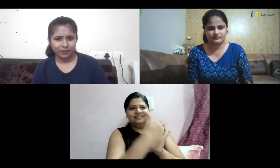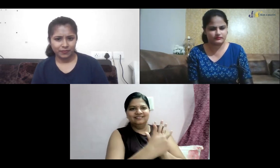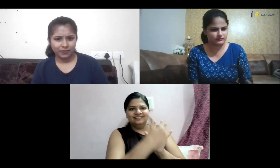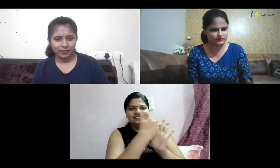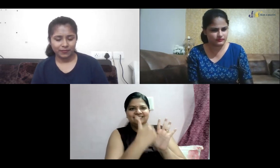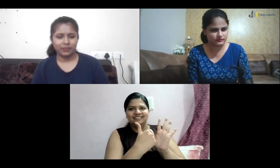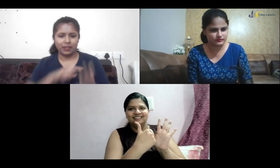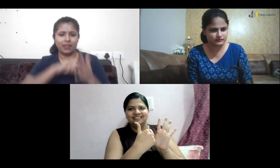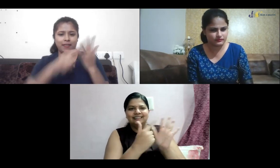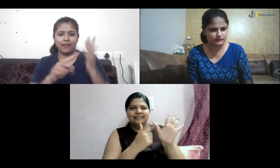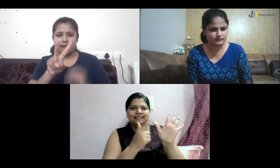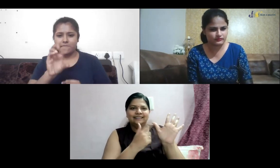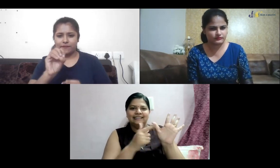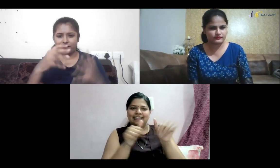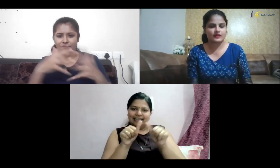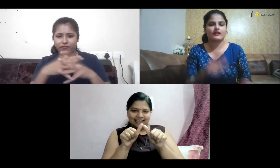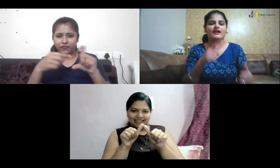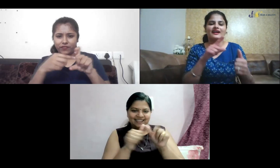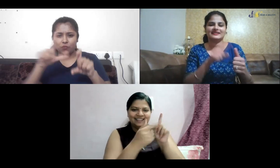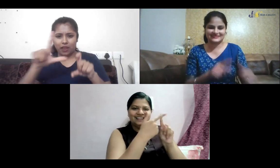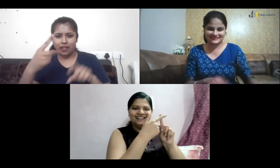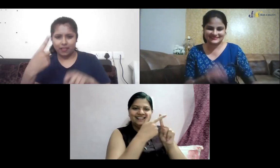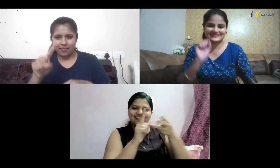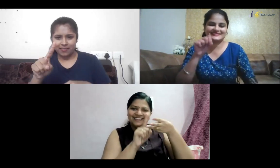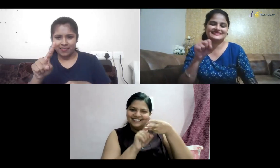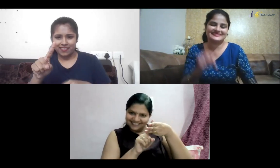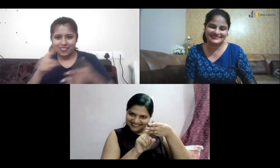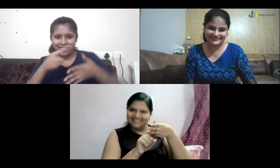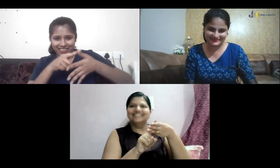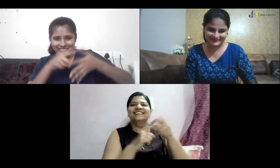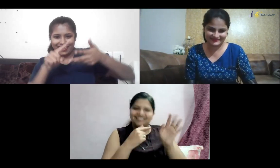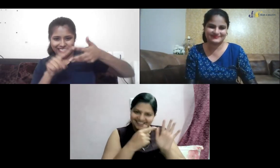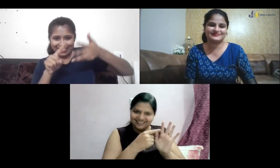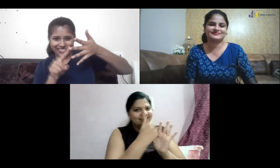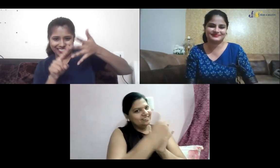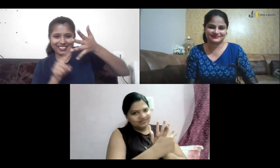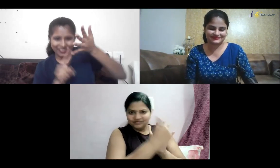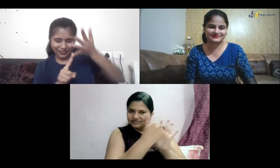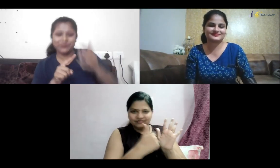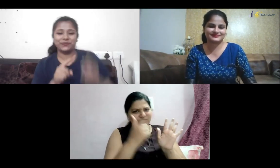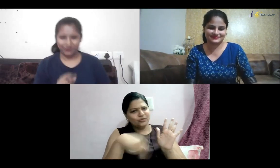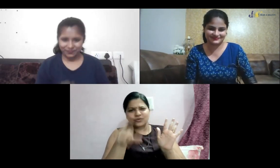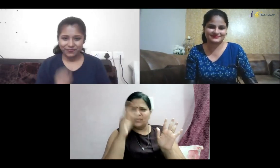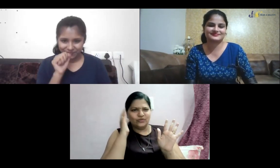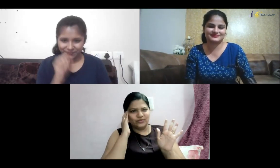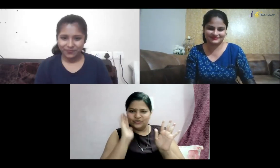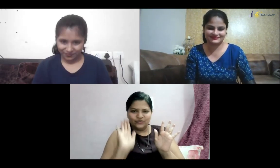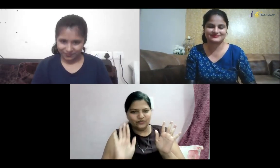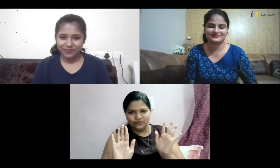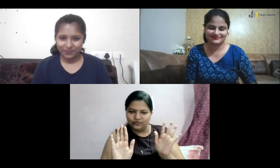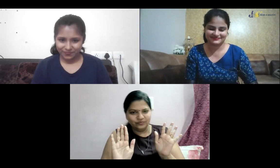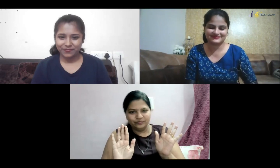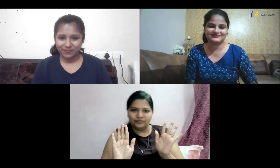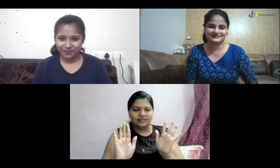vowels, vowels, you know, A-I-O-U, right? Vowels. Yes, I know.